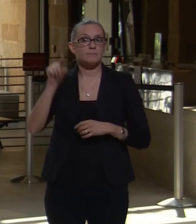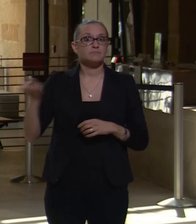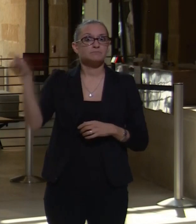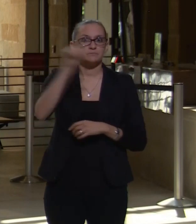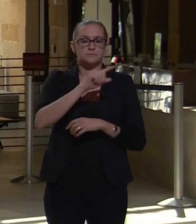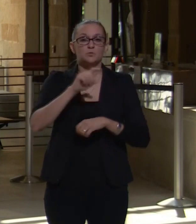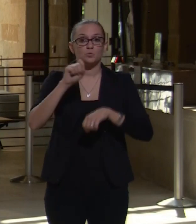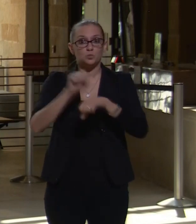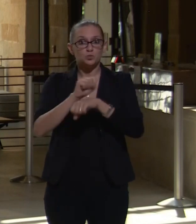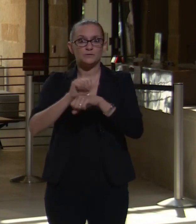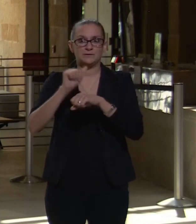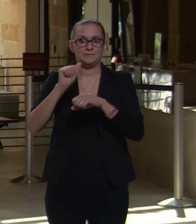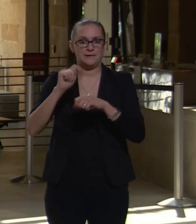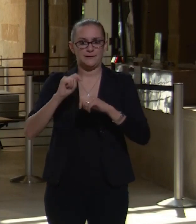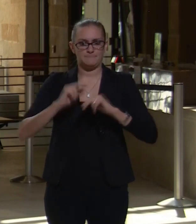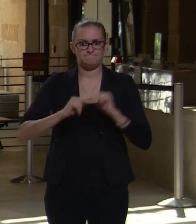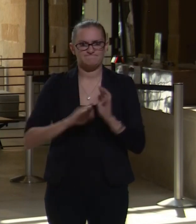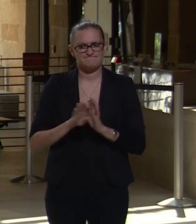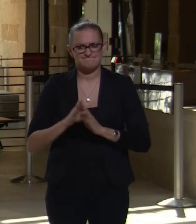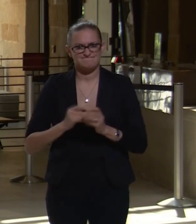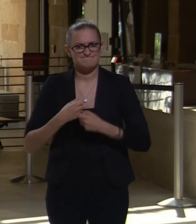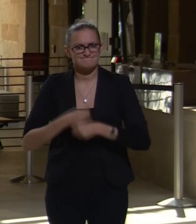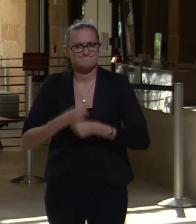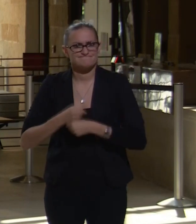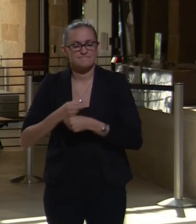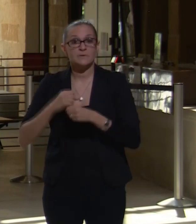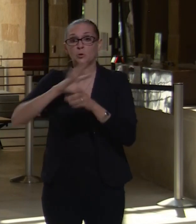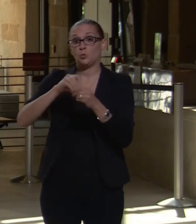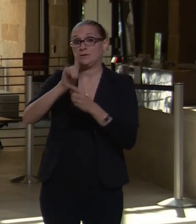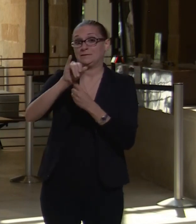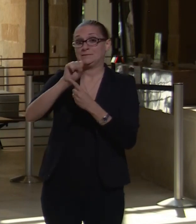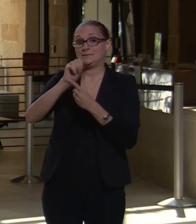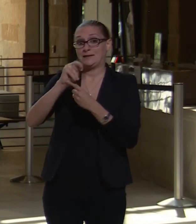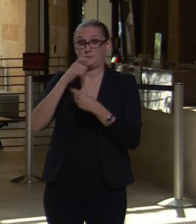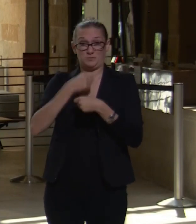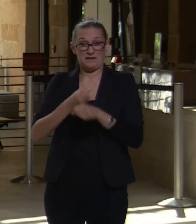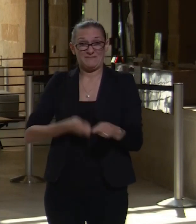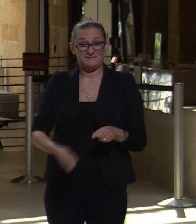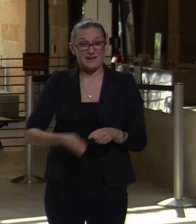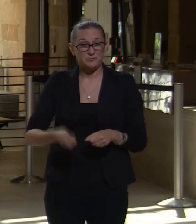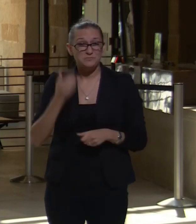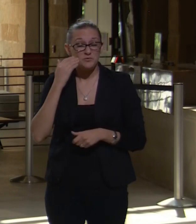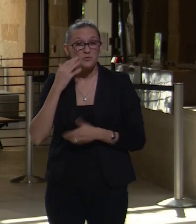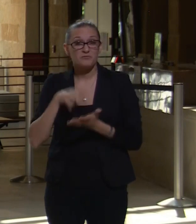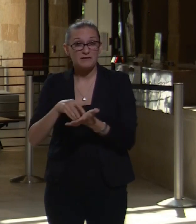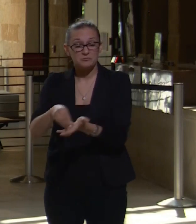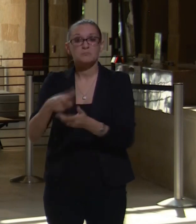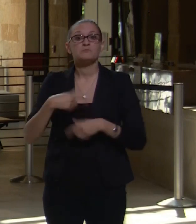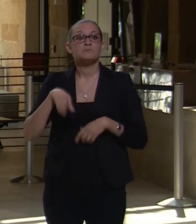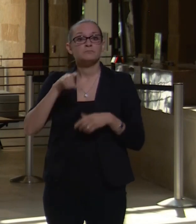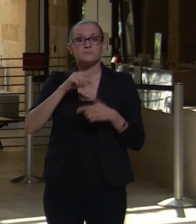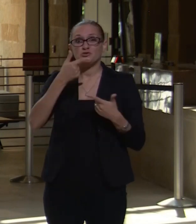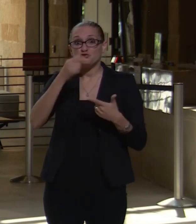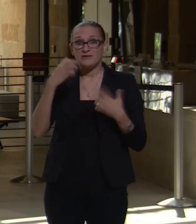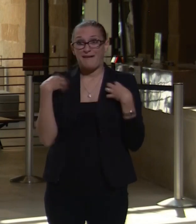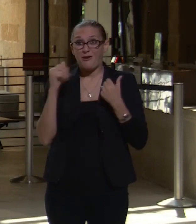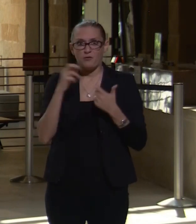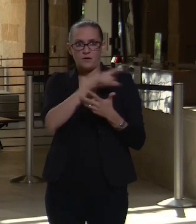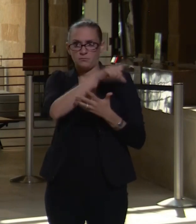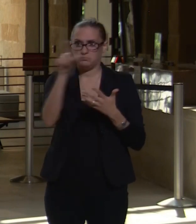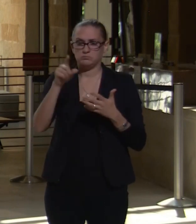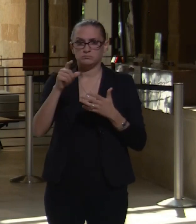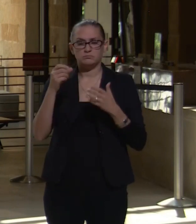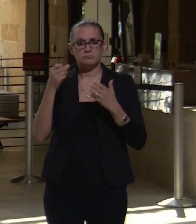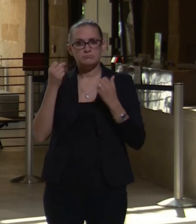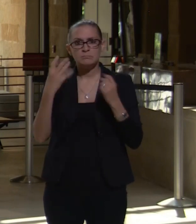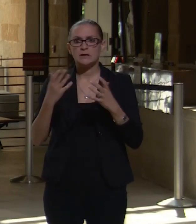working at building new ventilators, including Dyson, who makes vacuum cleaners, GE Healthcare. We're seeing lots of companies that